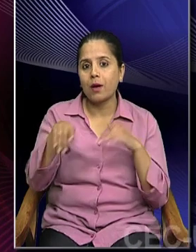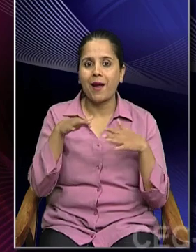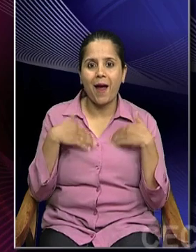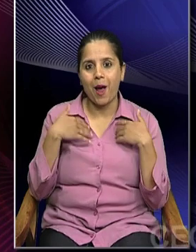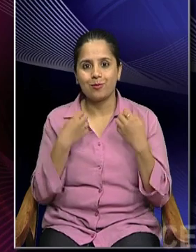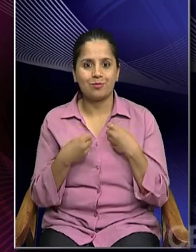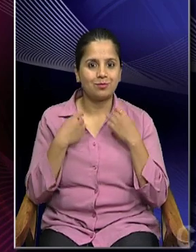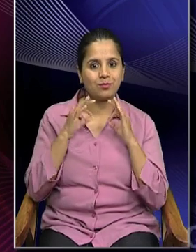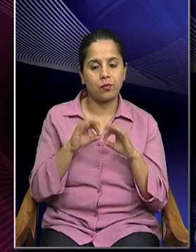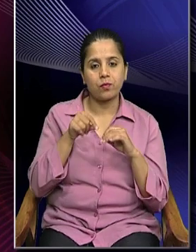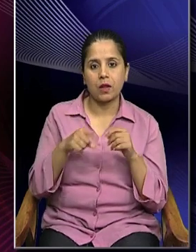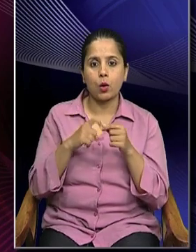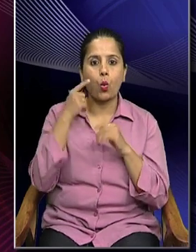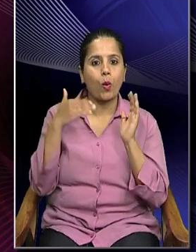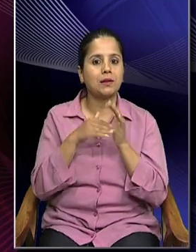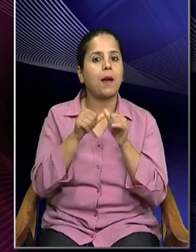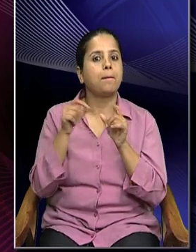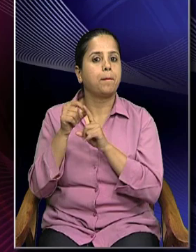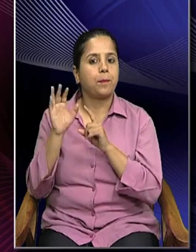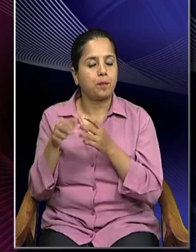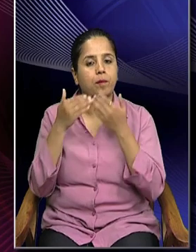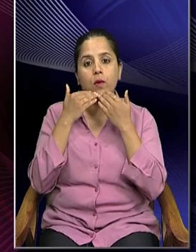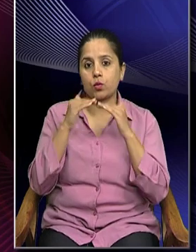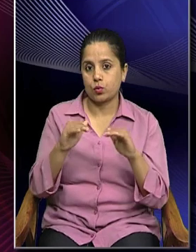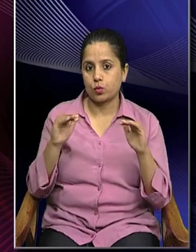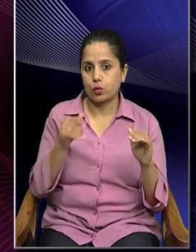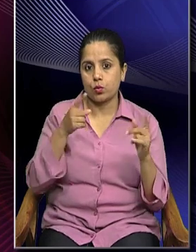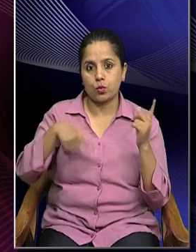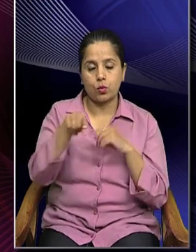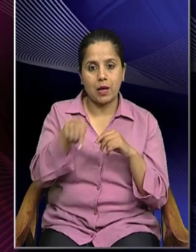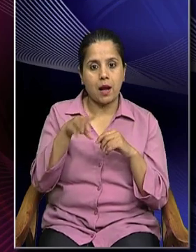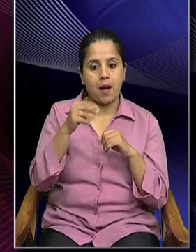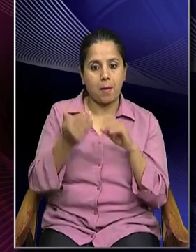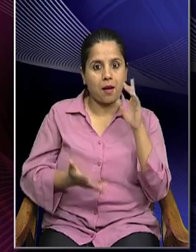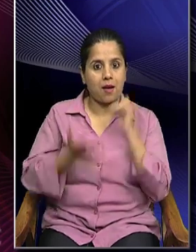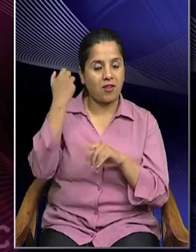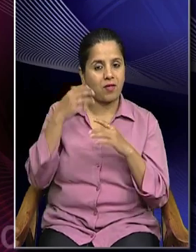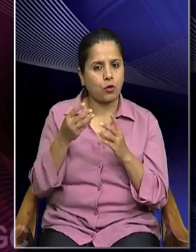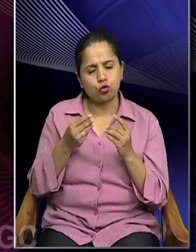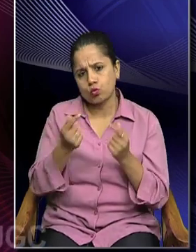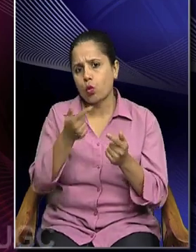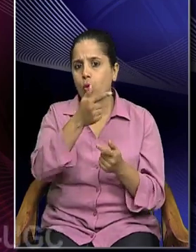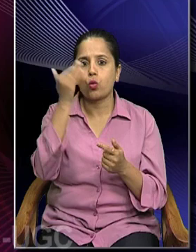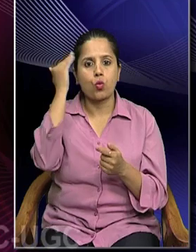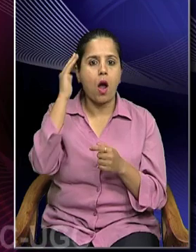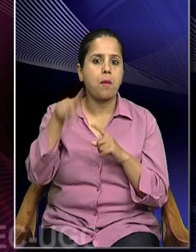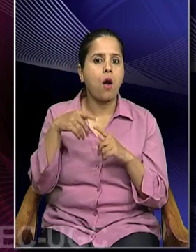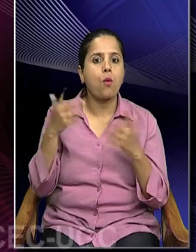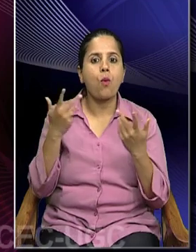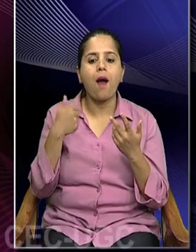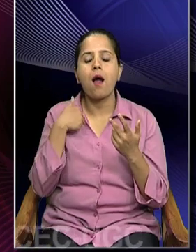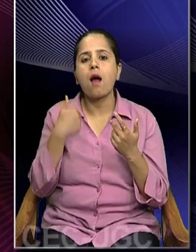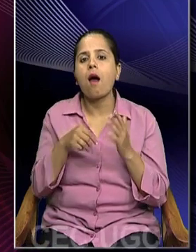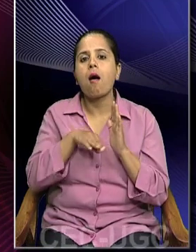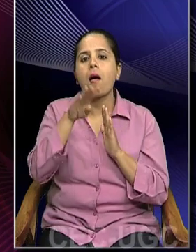happy. There is a quiz app, and the students, once they score, immediately they know about where do they